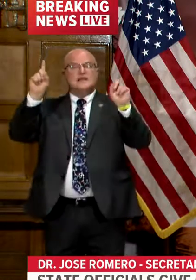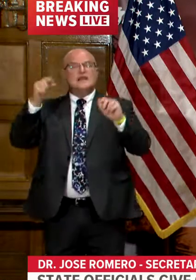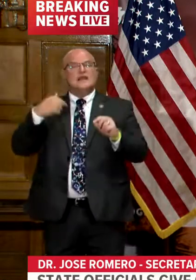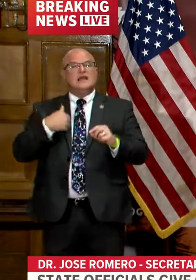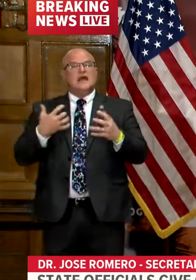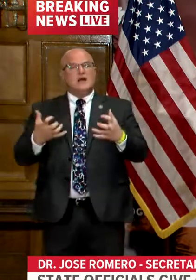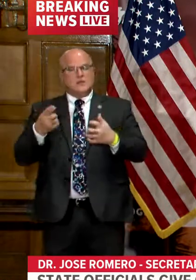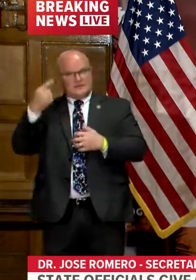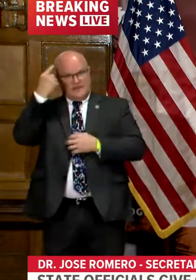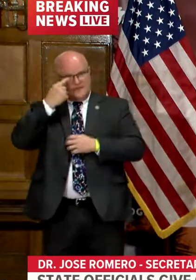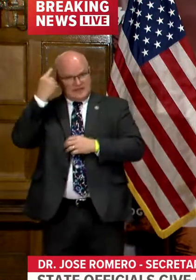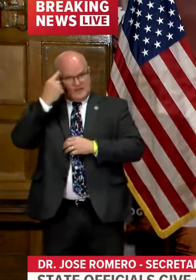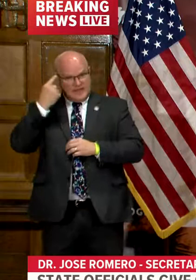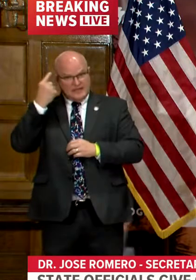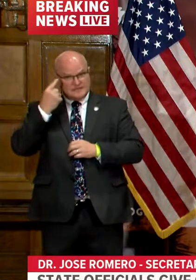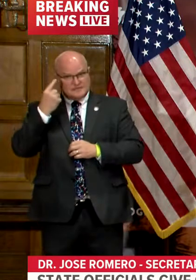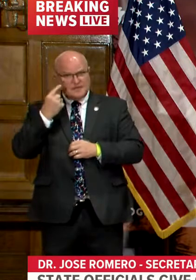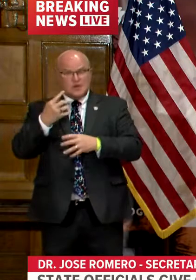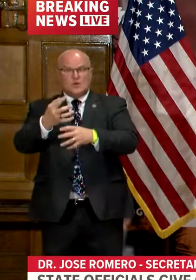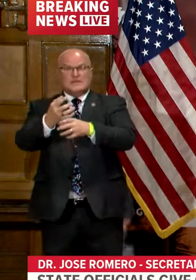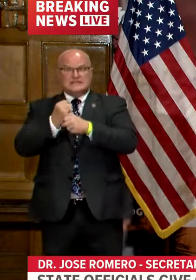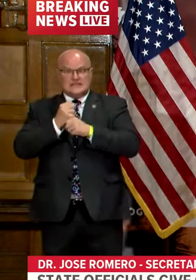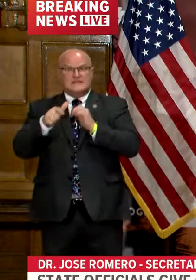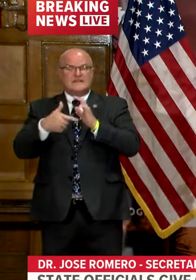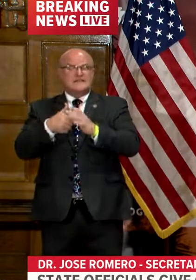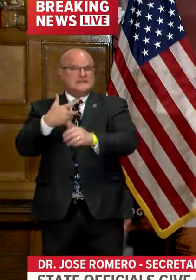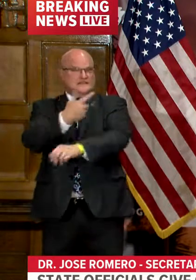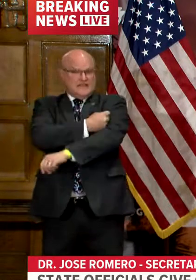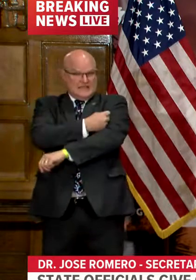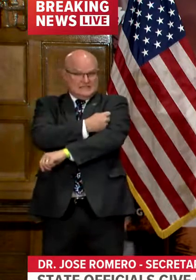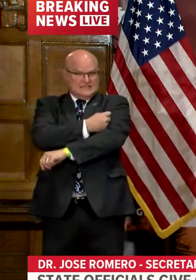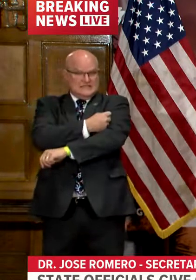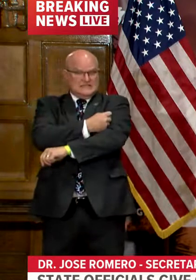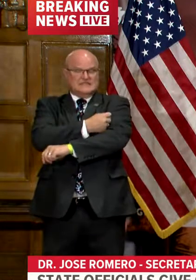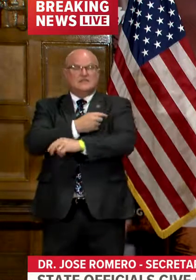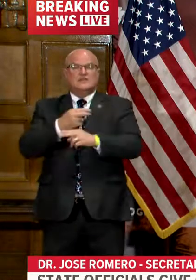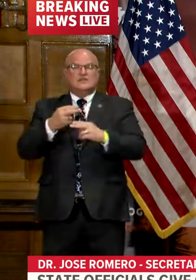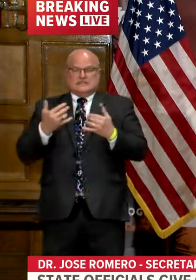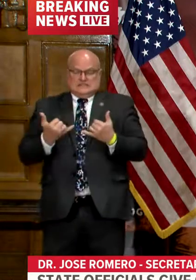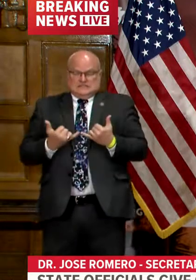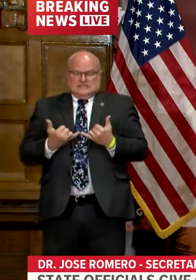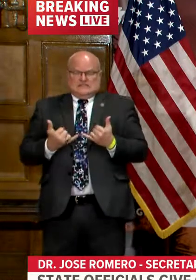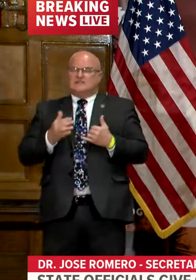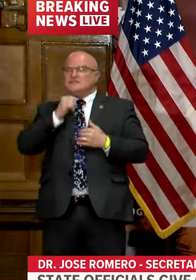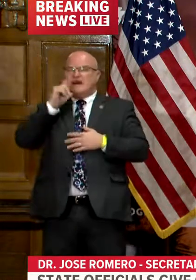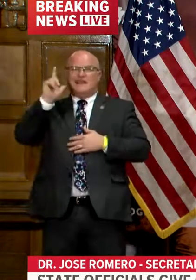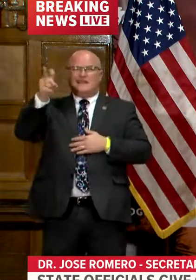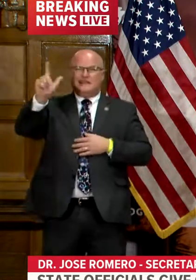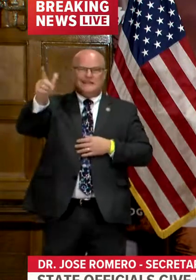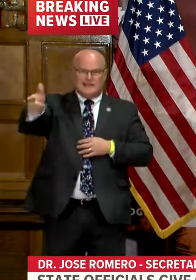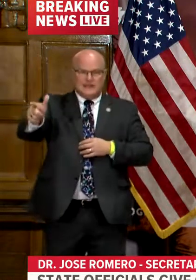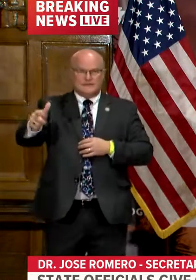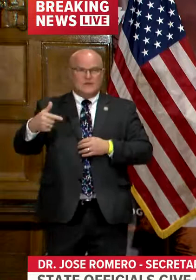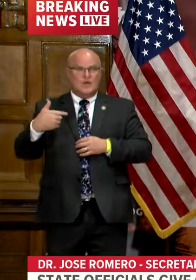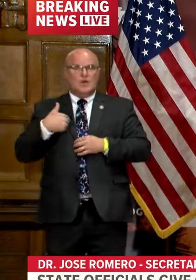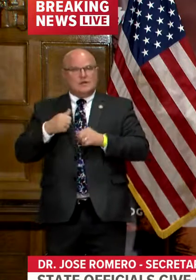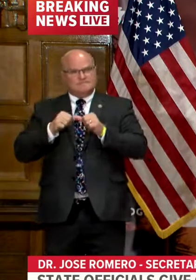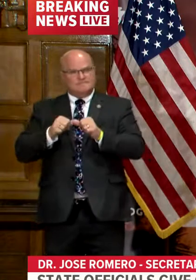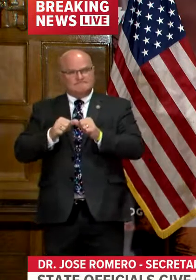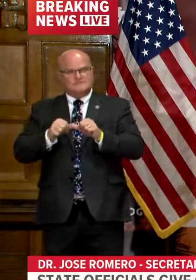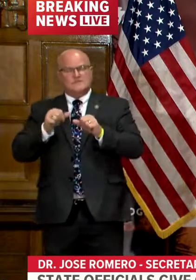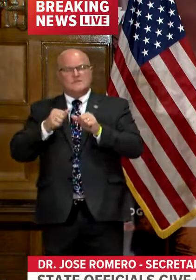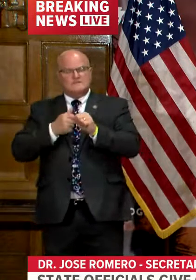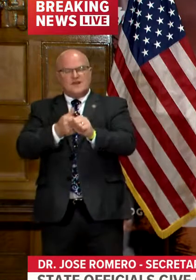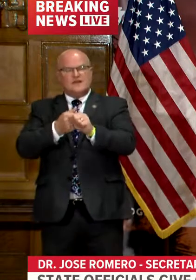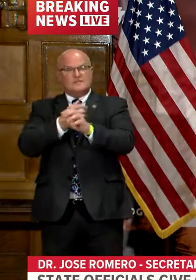I want you to consider receiving these vaccines sooner rather than later. We are continuing to follow the